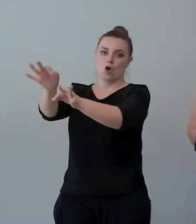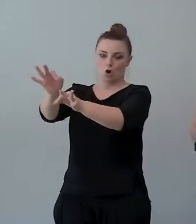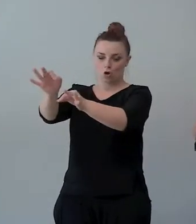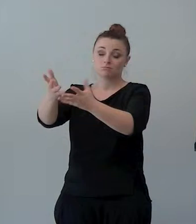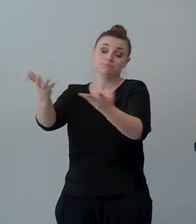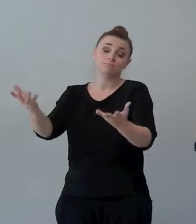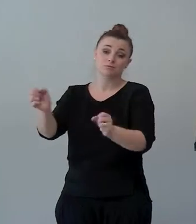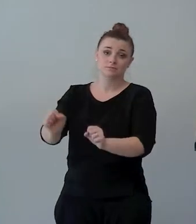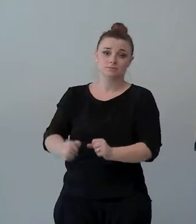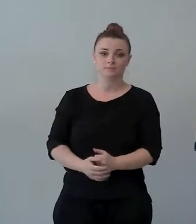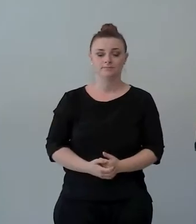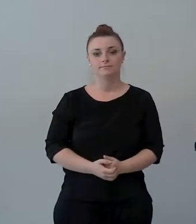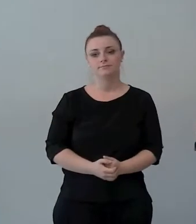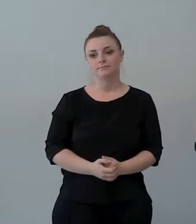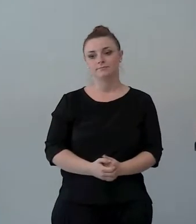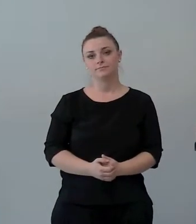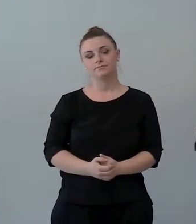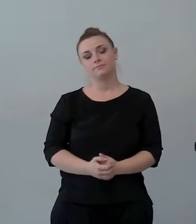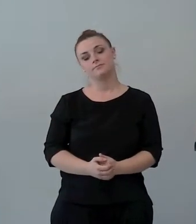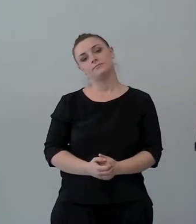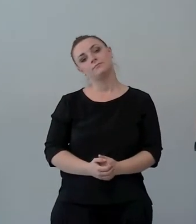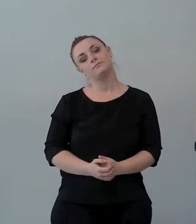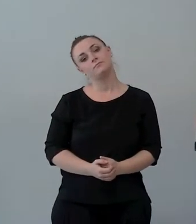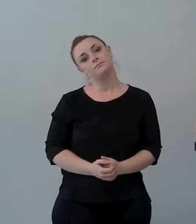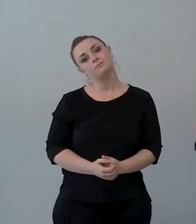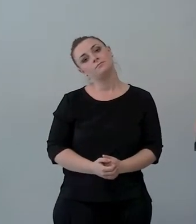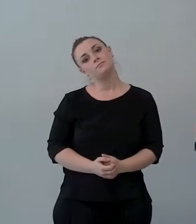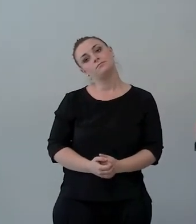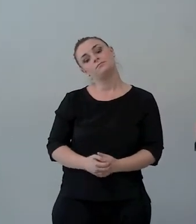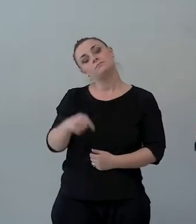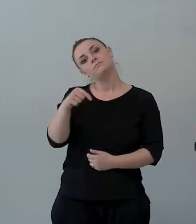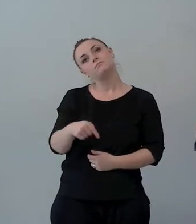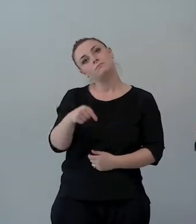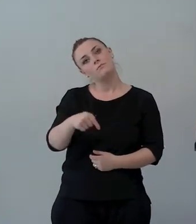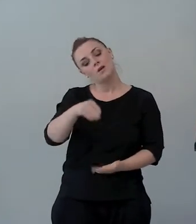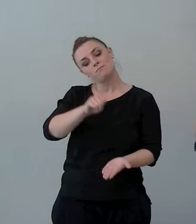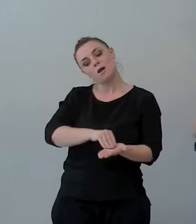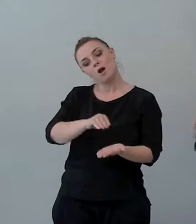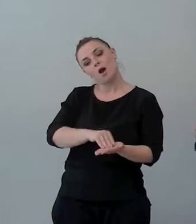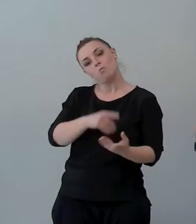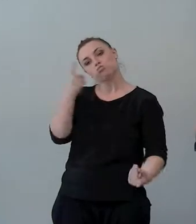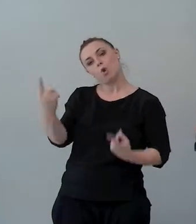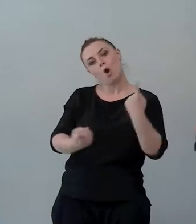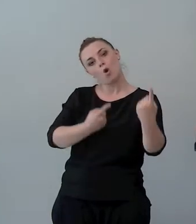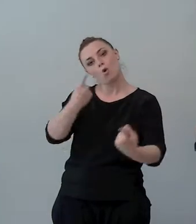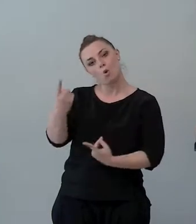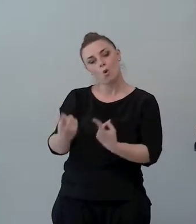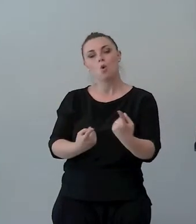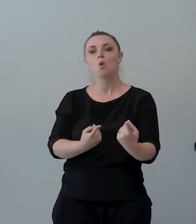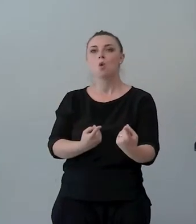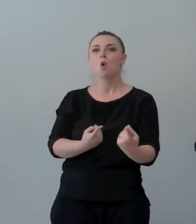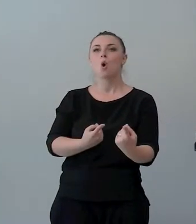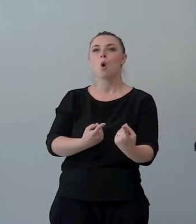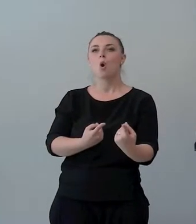postponed indefinitely. Forse c'è qualcuno che ascolta oggi che può identificarsi con un